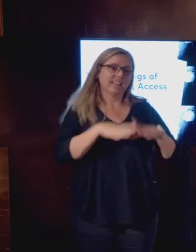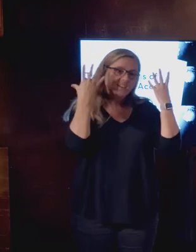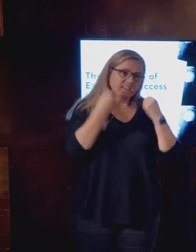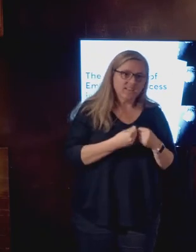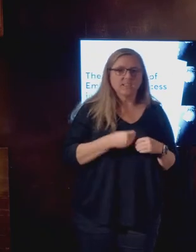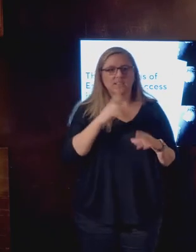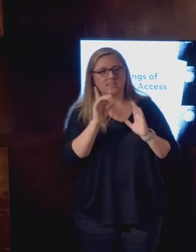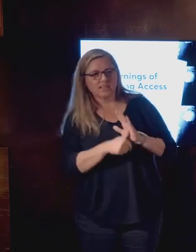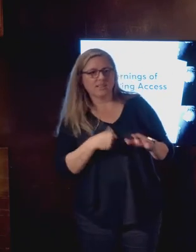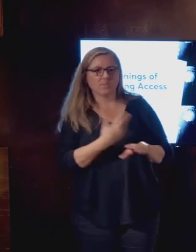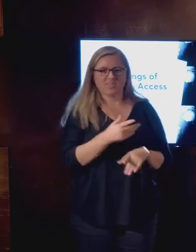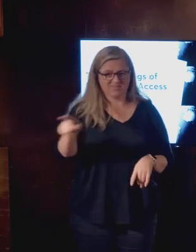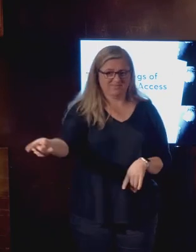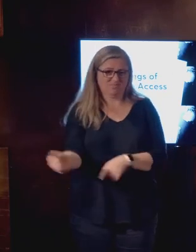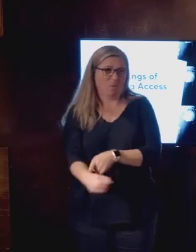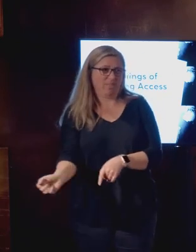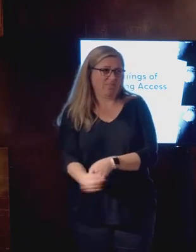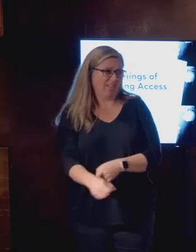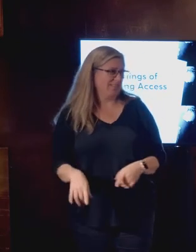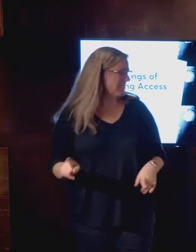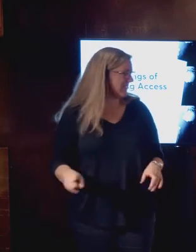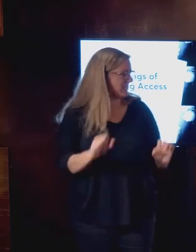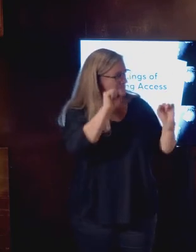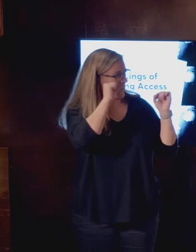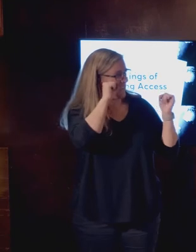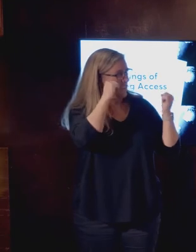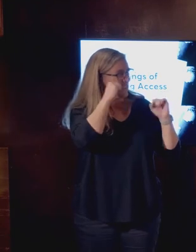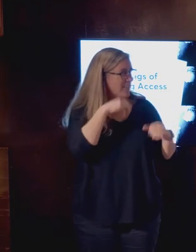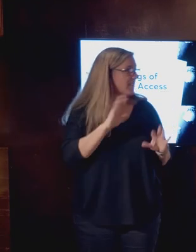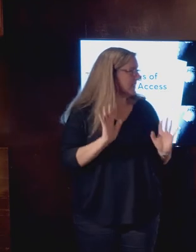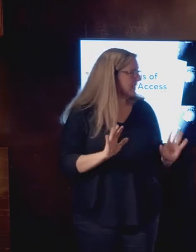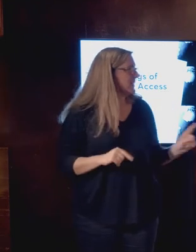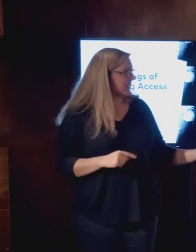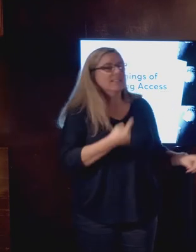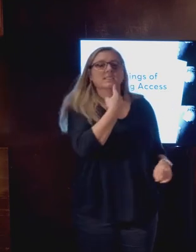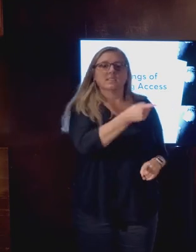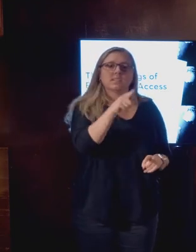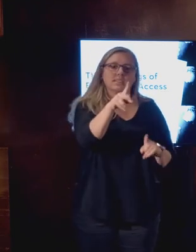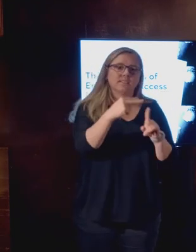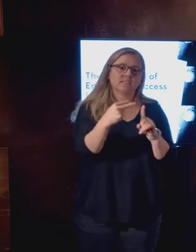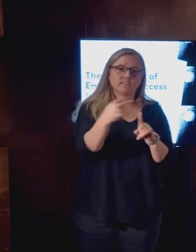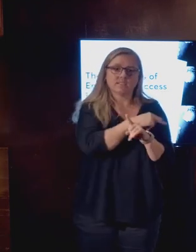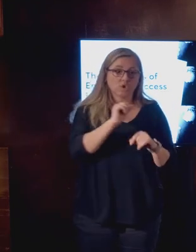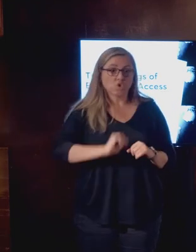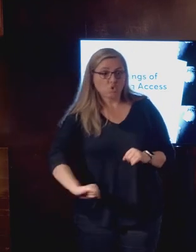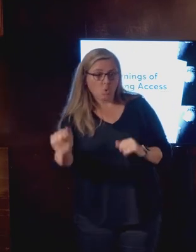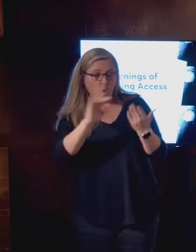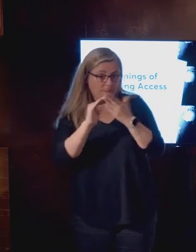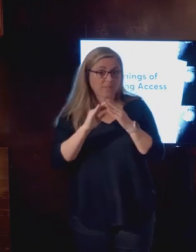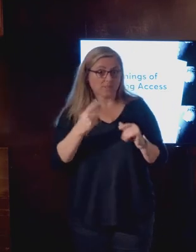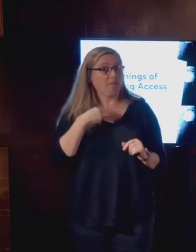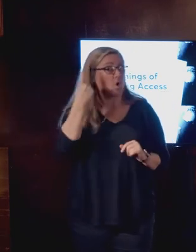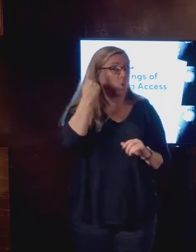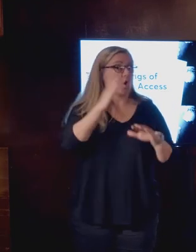work and effort, and they don't care. But I would add to that, I guess, is what you're saying about you're getting reviews from within your community, and I have heard of